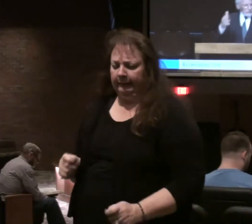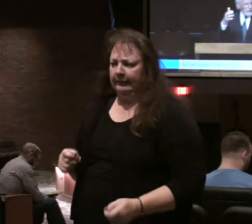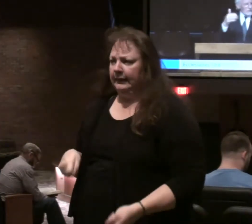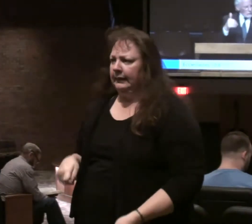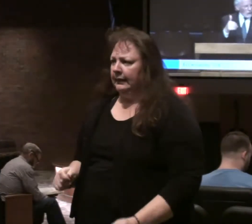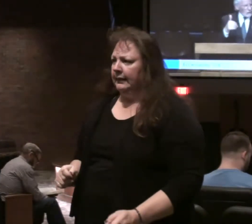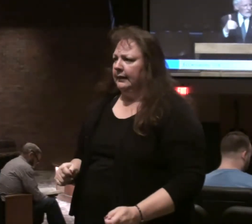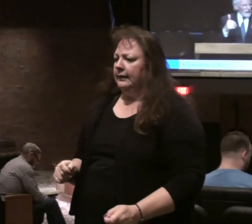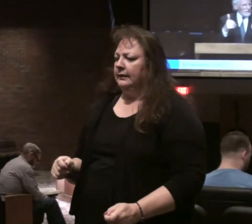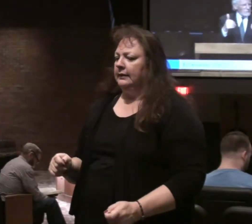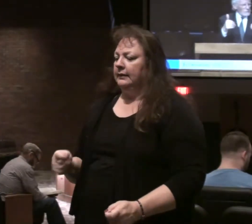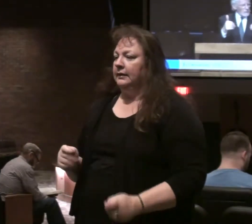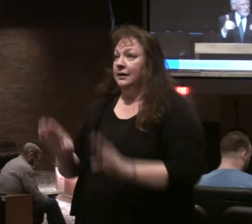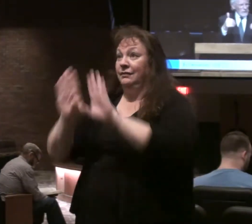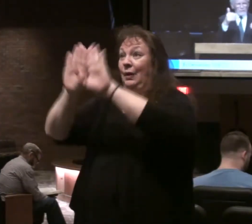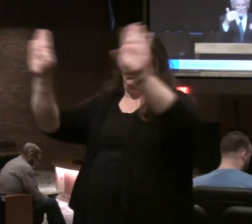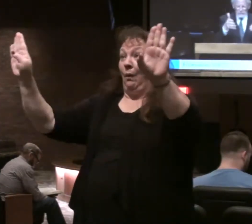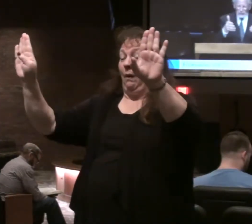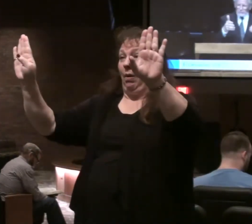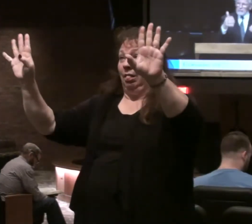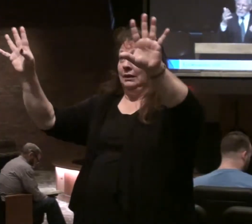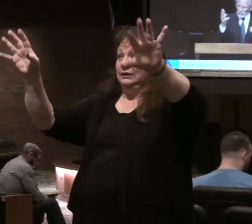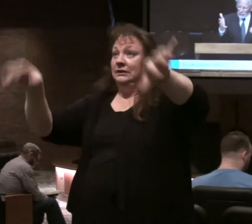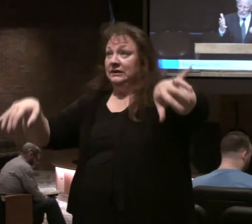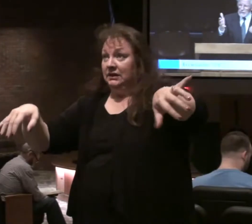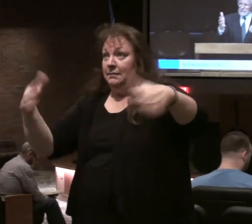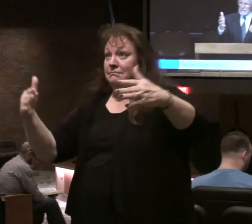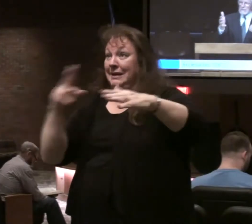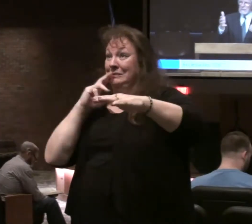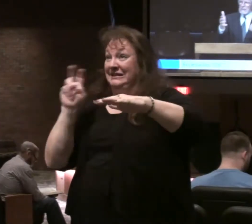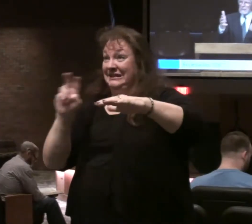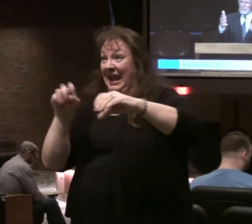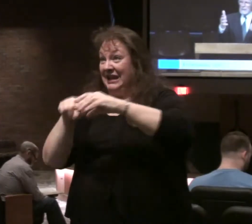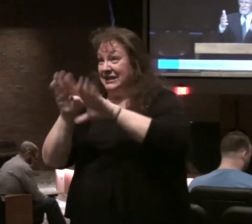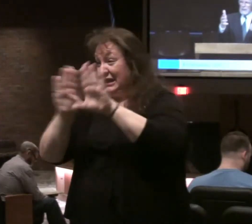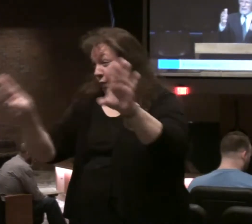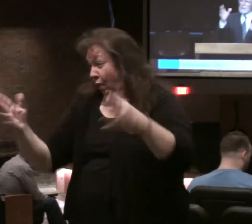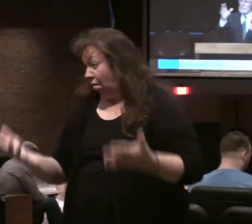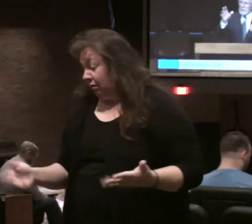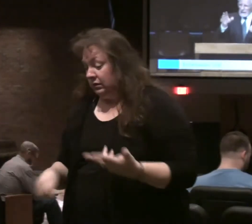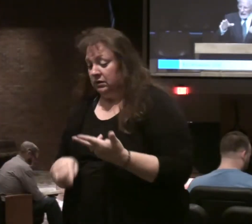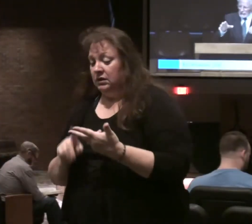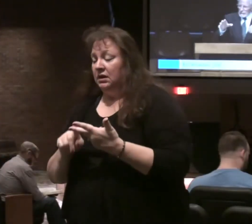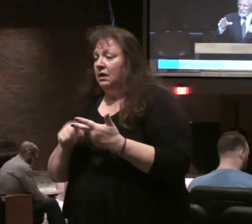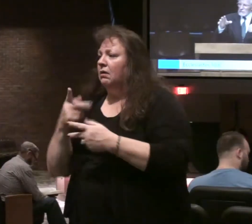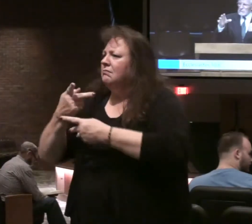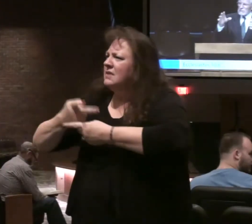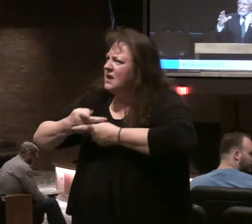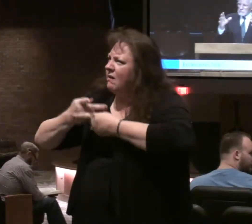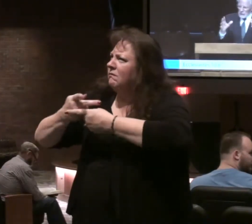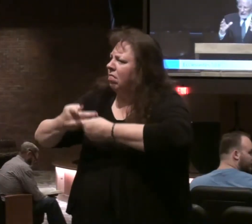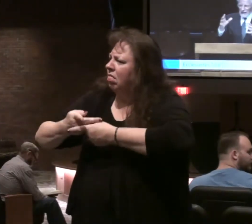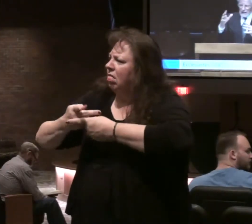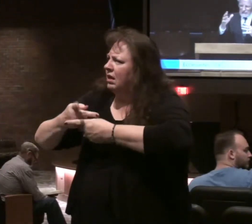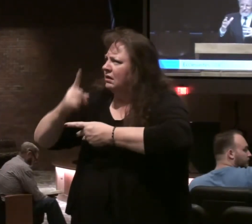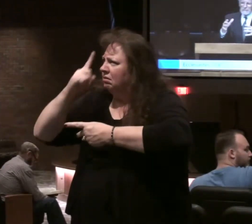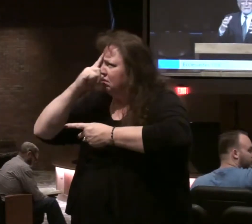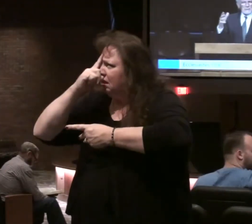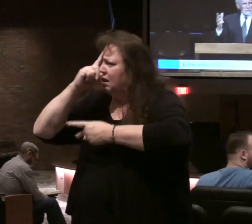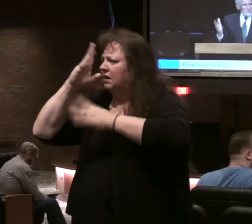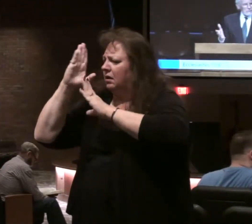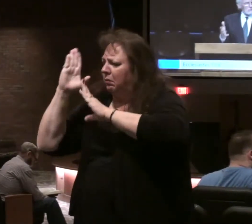If you're going to take the wall down, remember there could be serpents in the wall. Be careful.